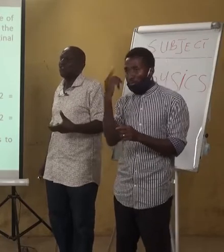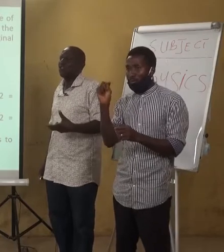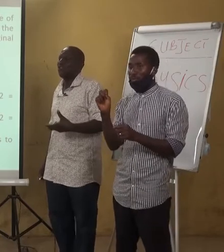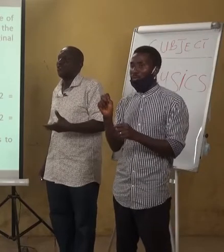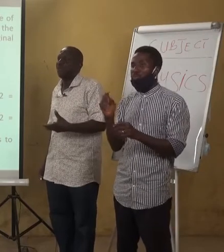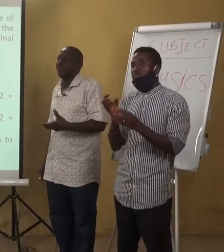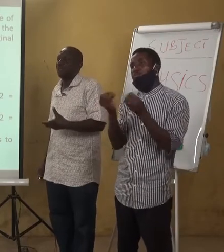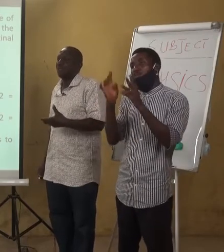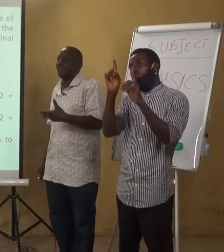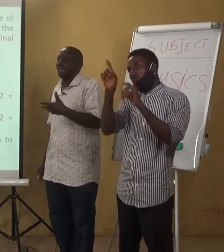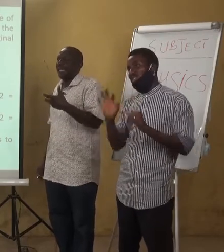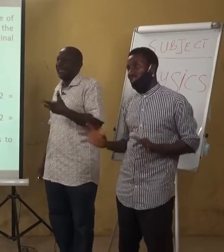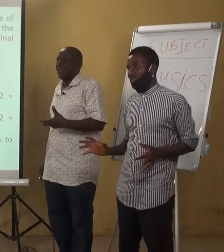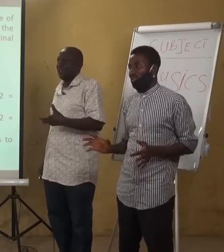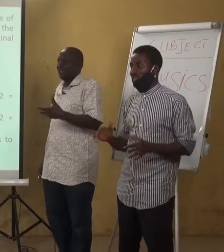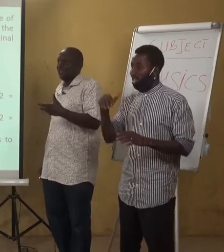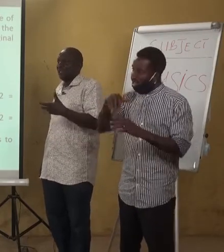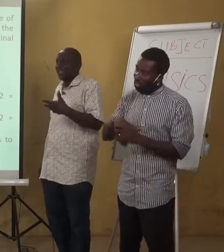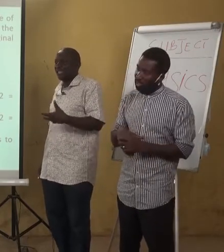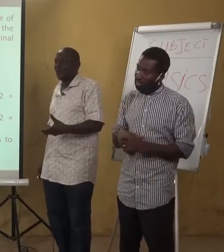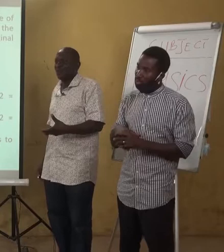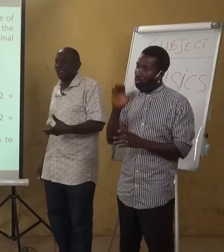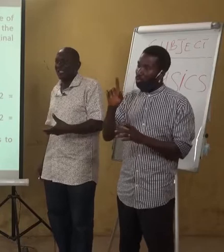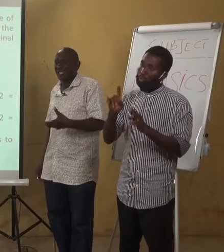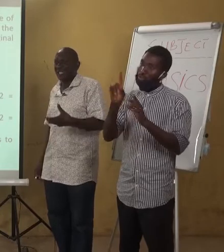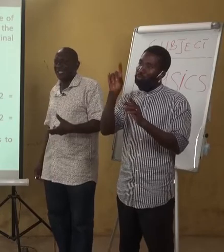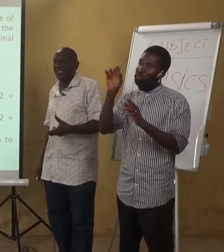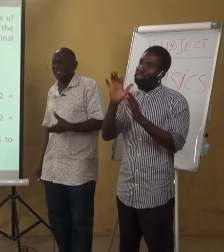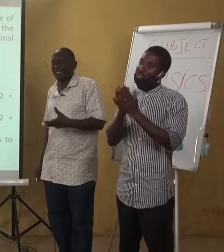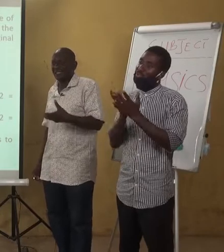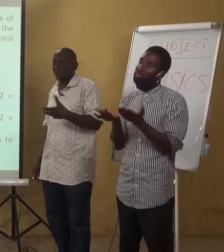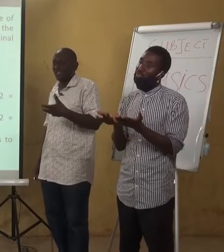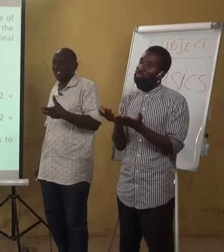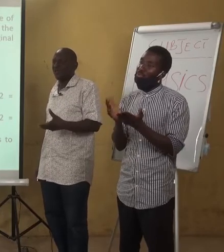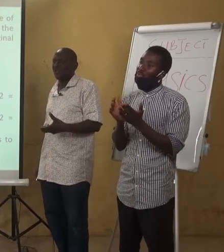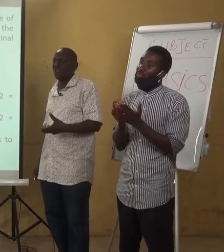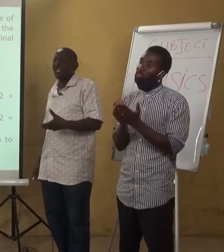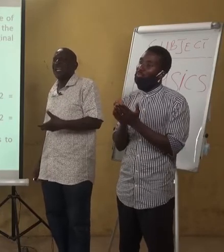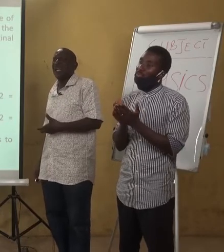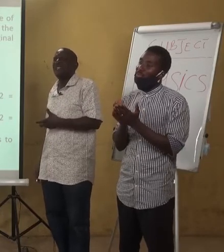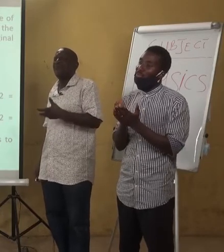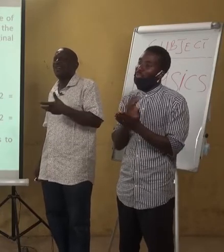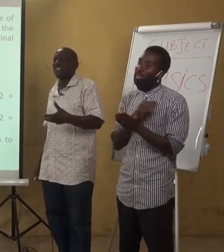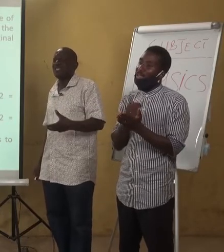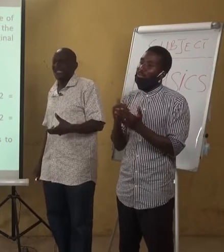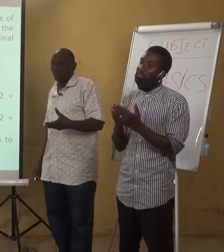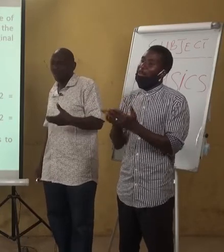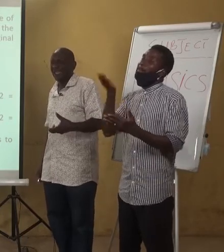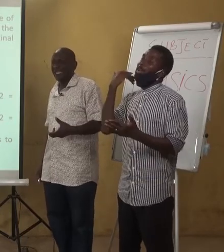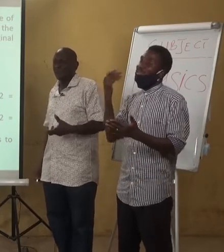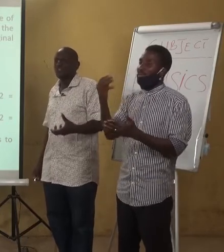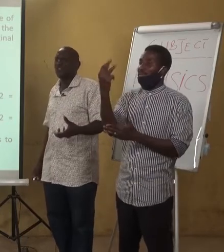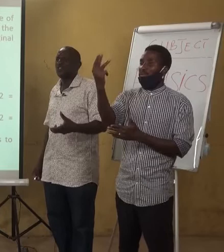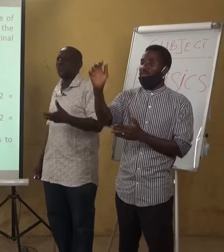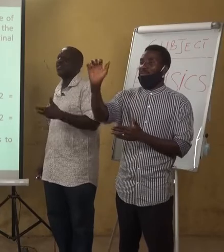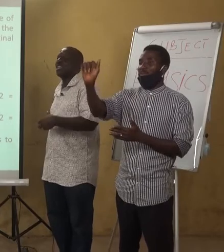more questions in your textbooks, in exercises in your textbooks, and past